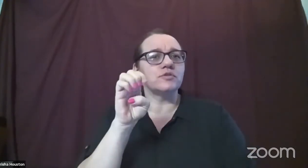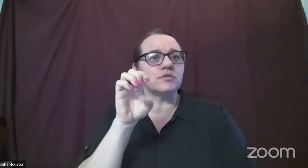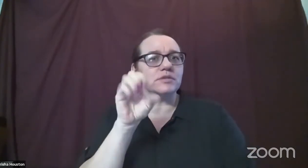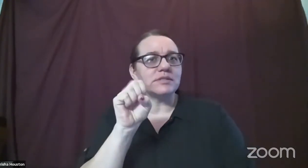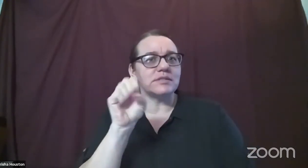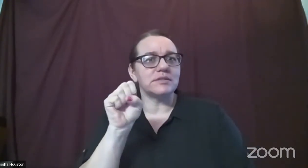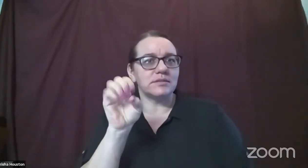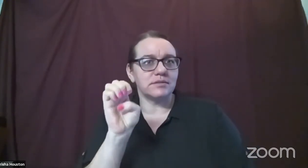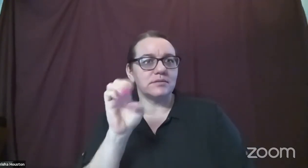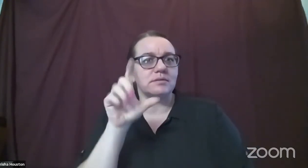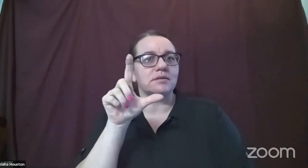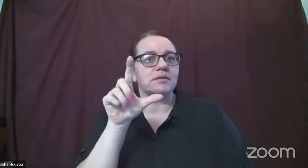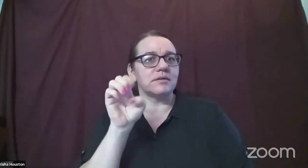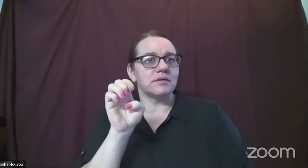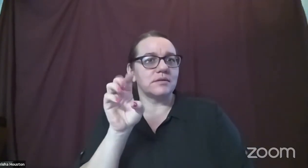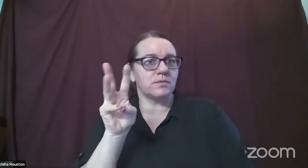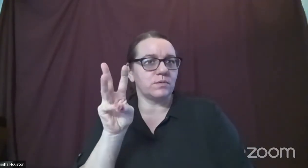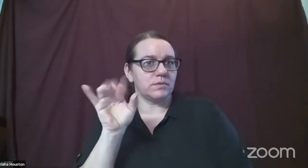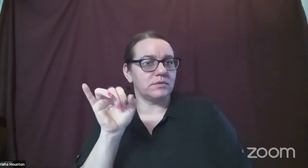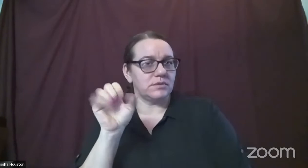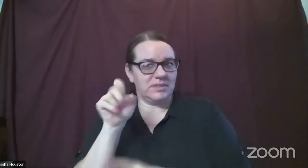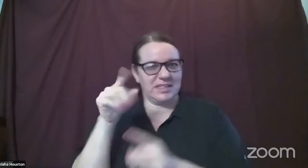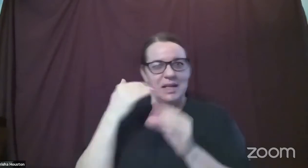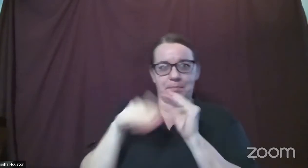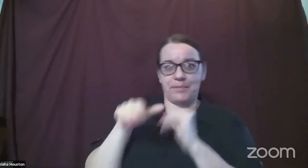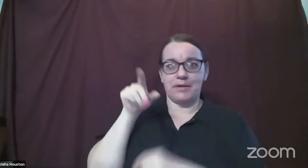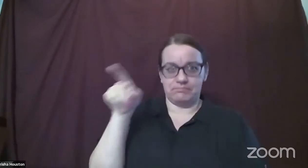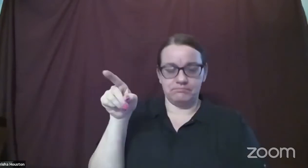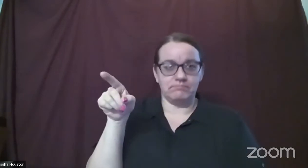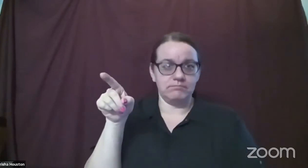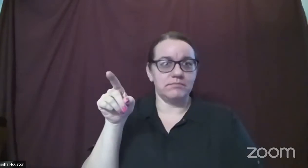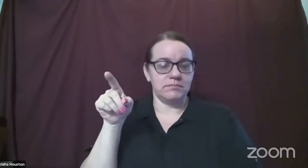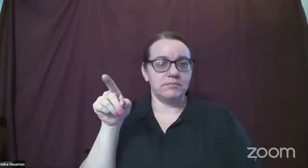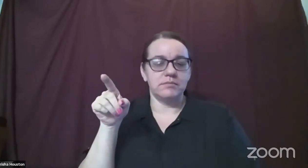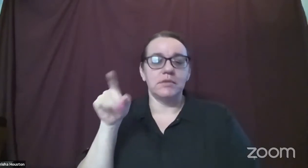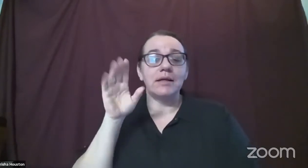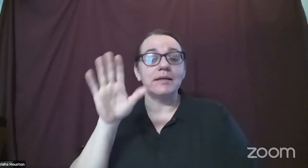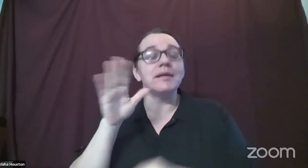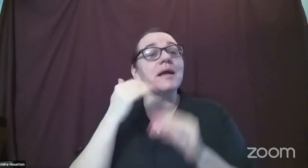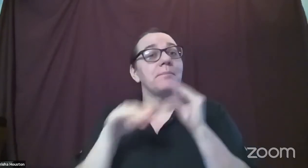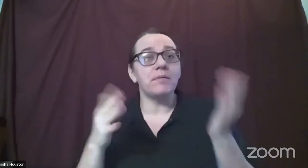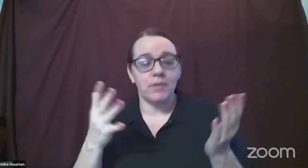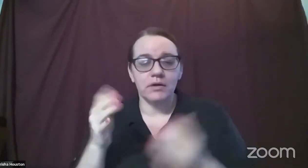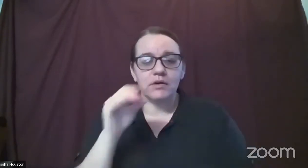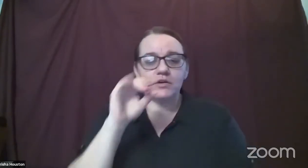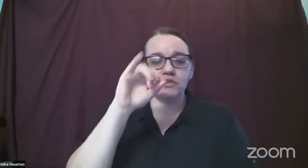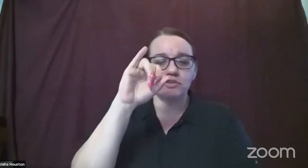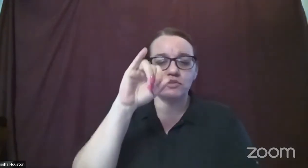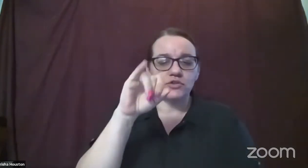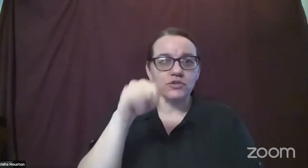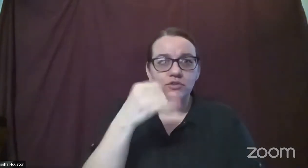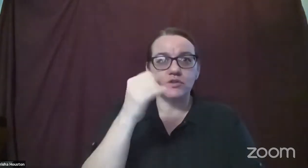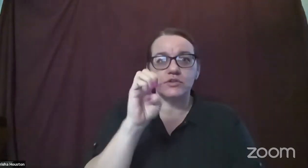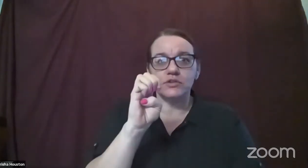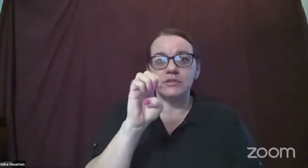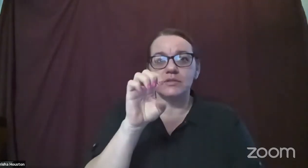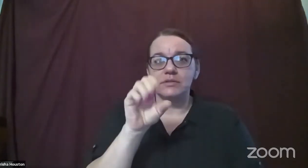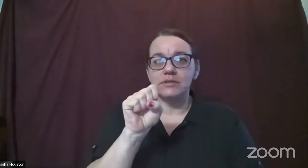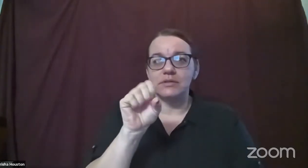please email Jesse Lewis. Email is on our website, but so that you have it, it's